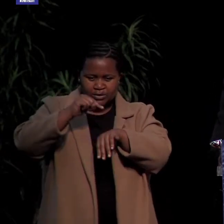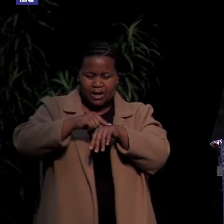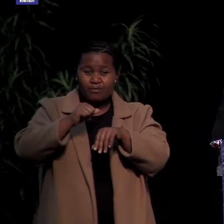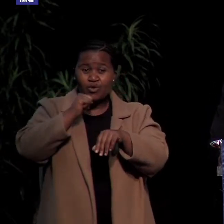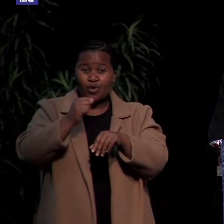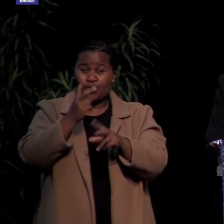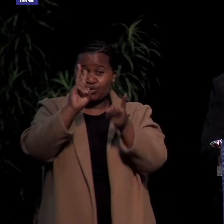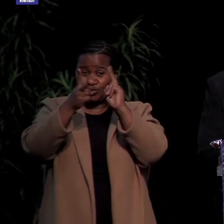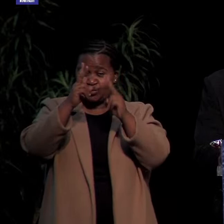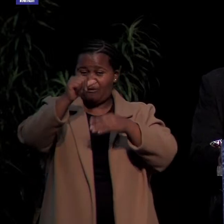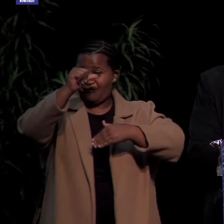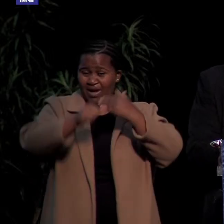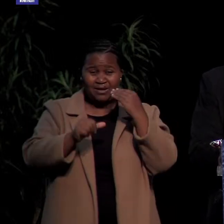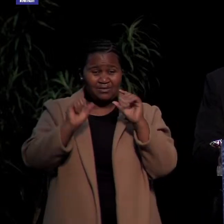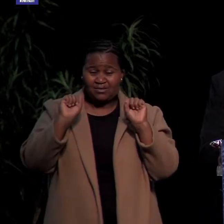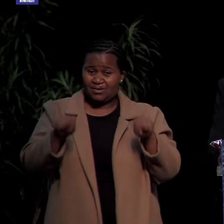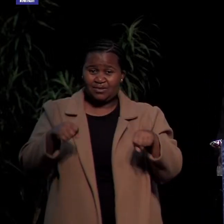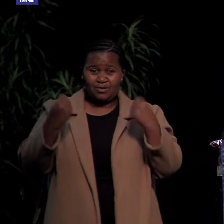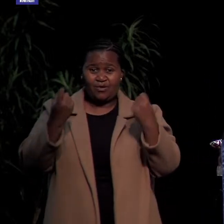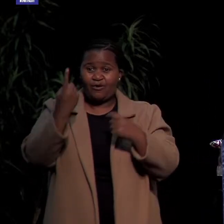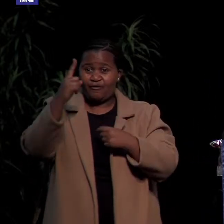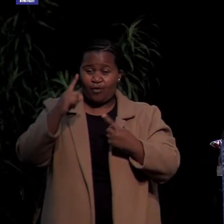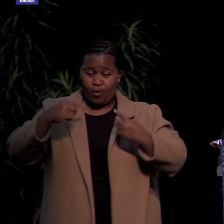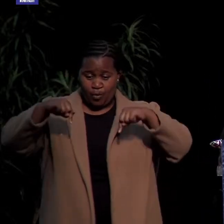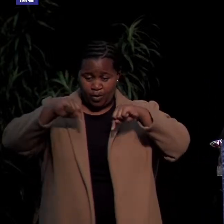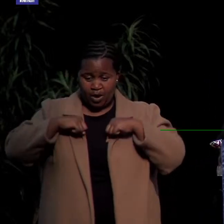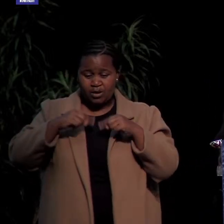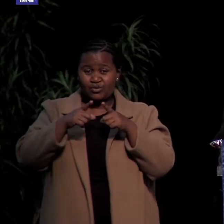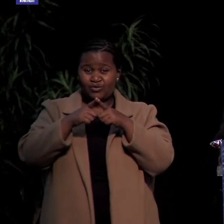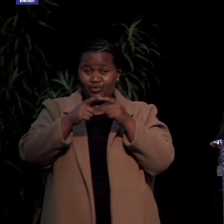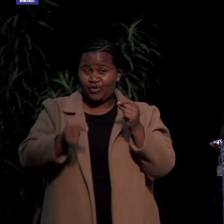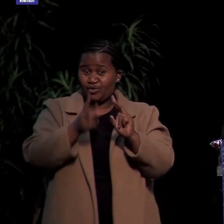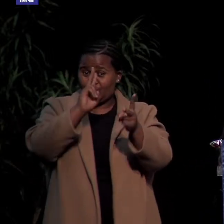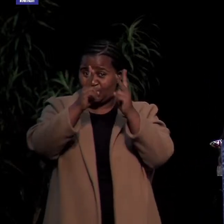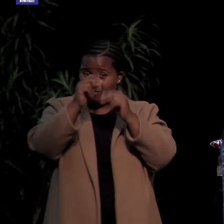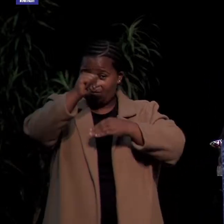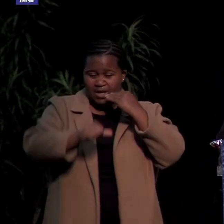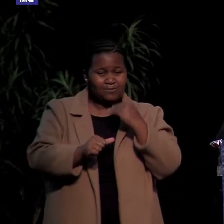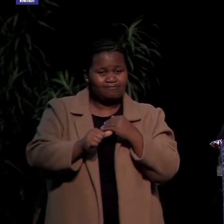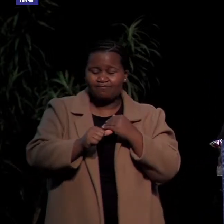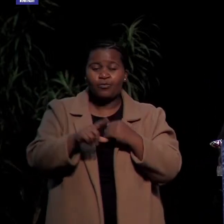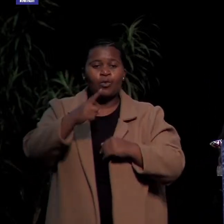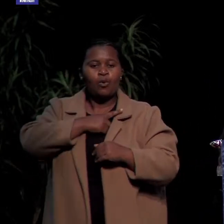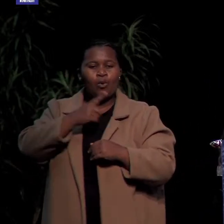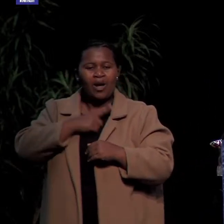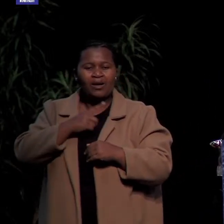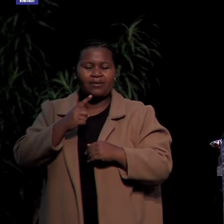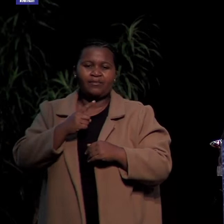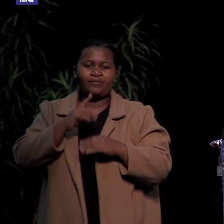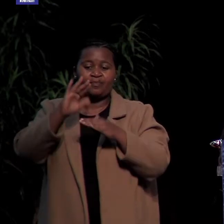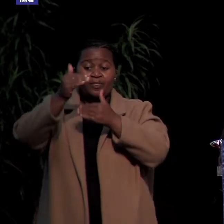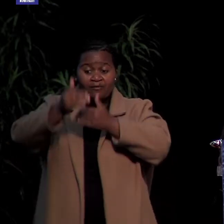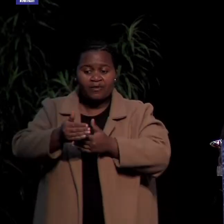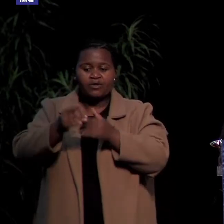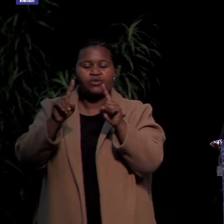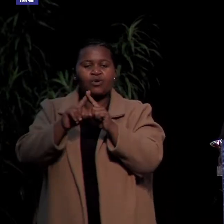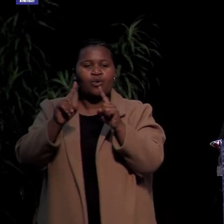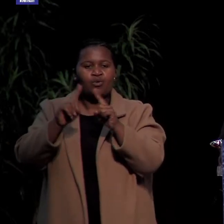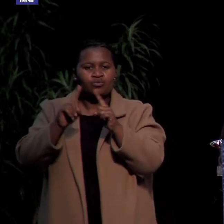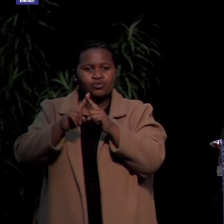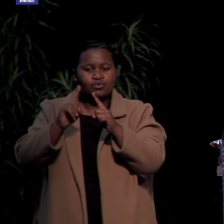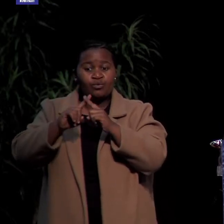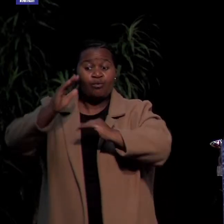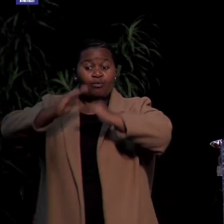12 months, which is impossible for us to complete them within 12 months. This is due to phased and staged